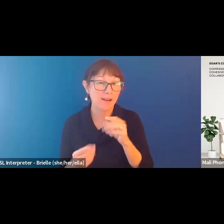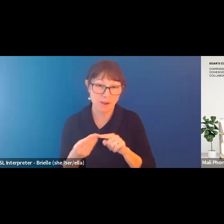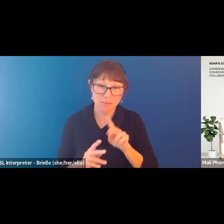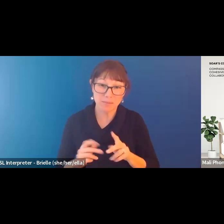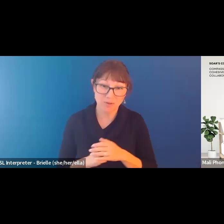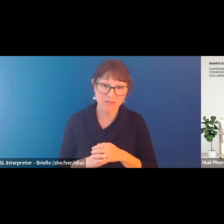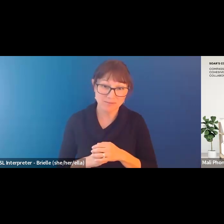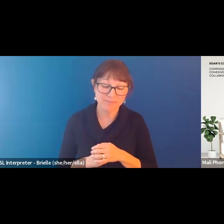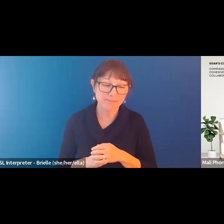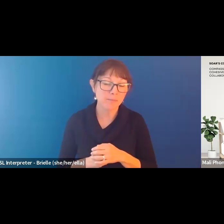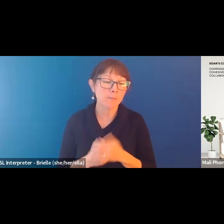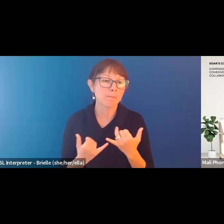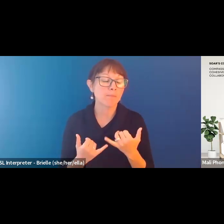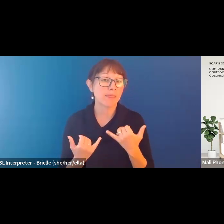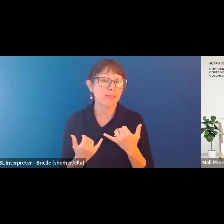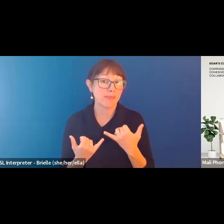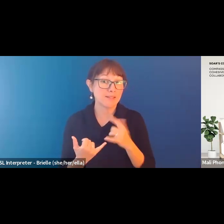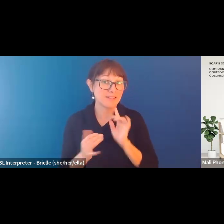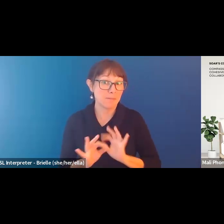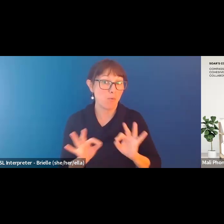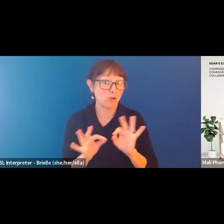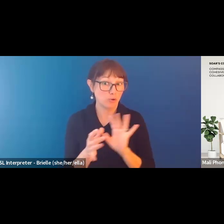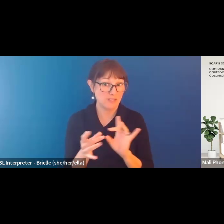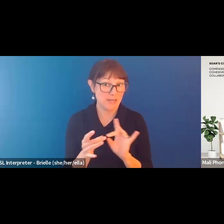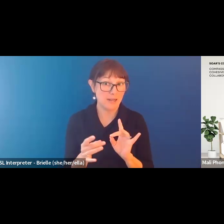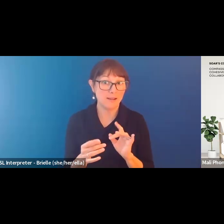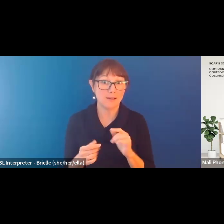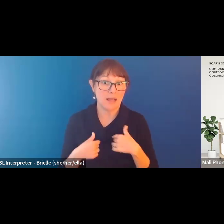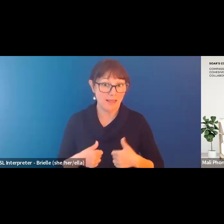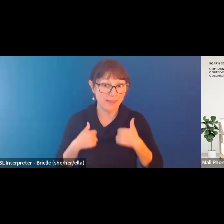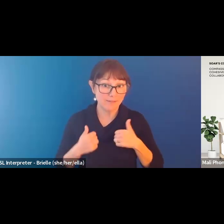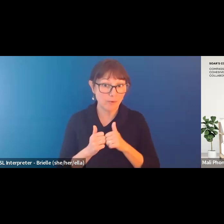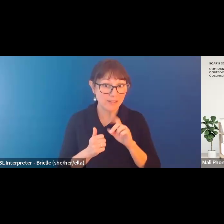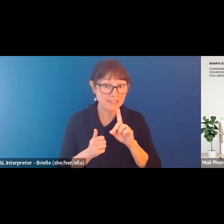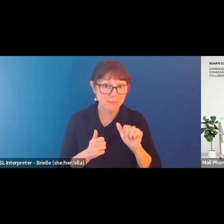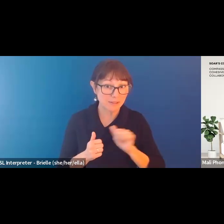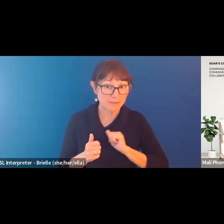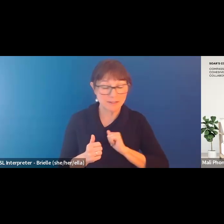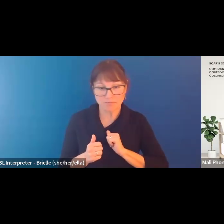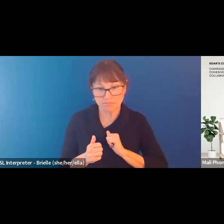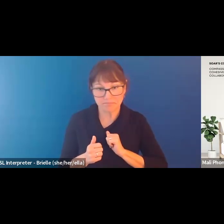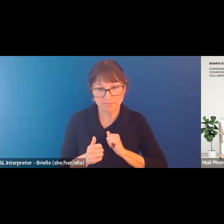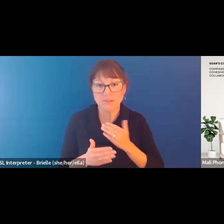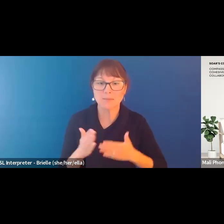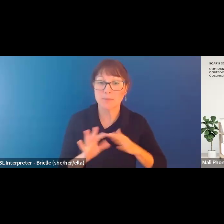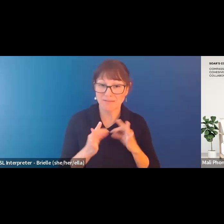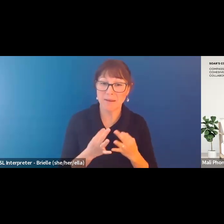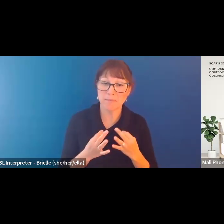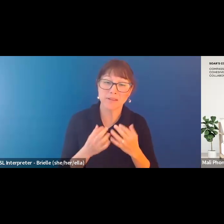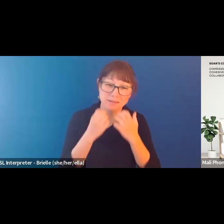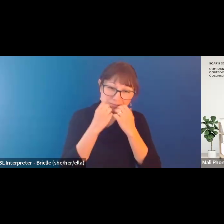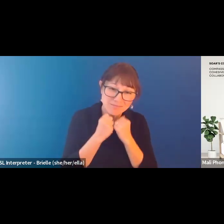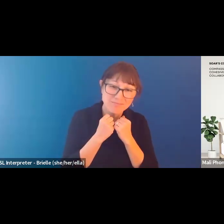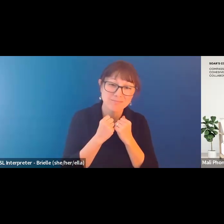And while I think this is very important to state, while I do not live with a disability, I have family members and loved ones who